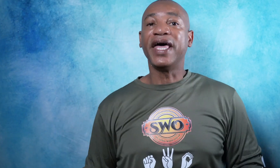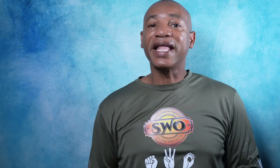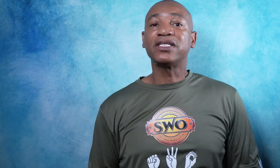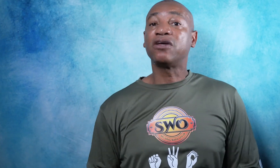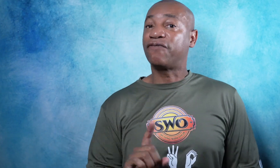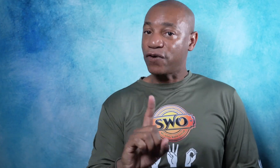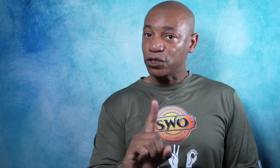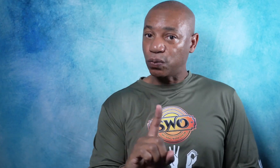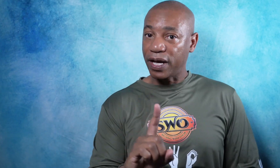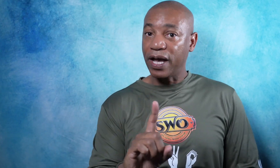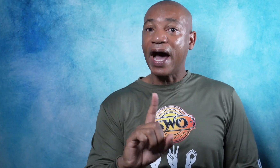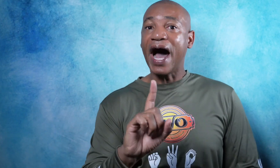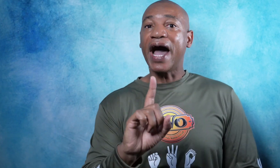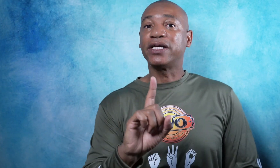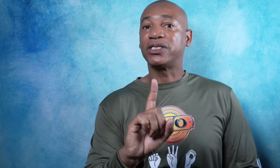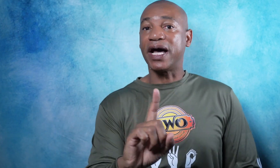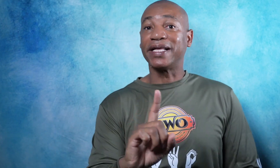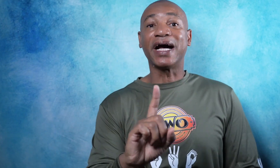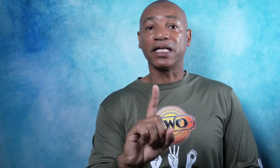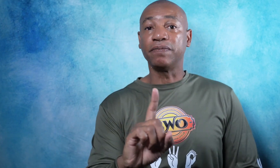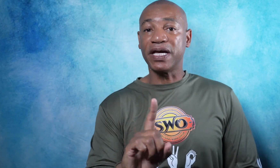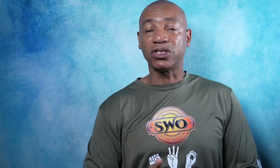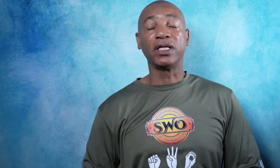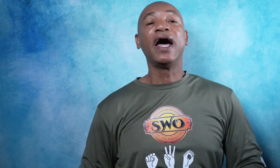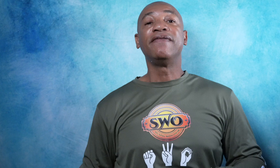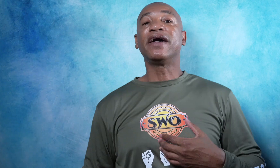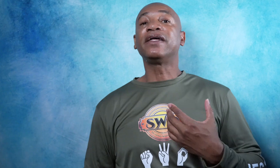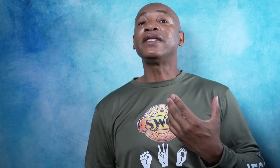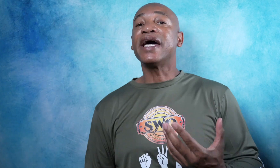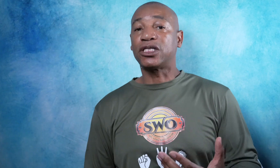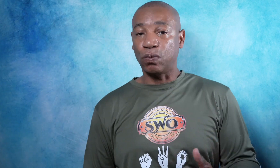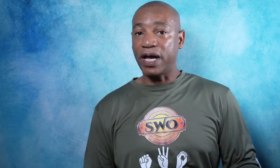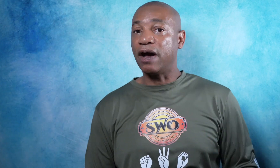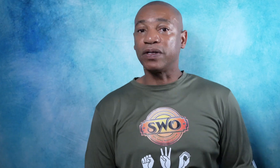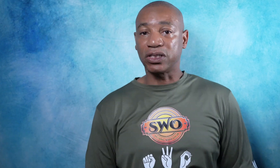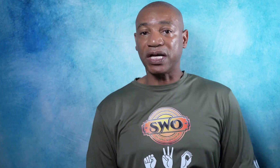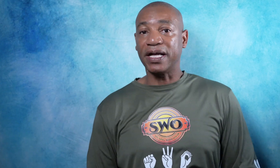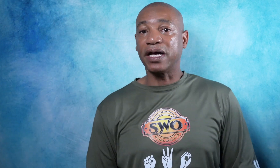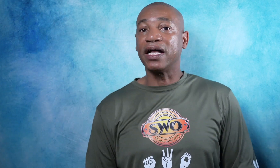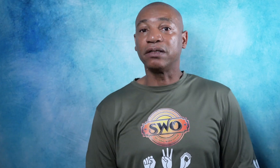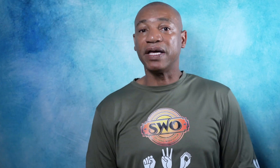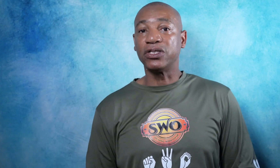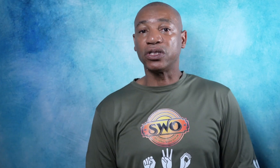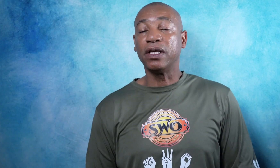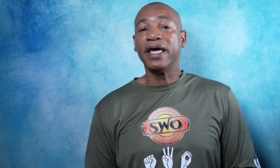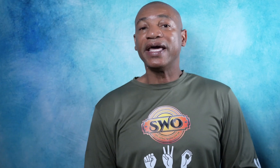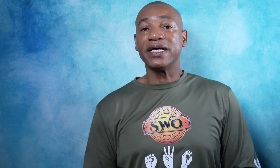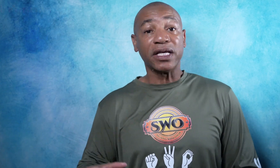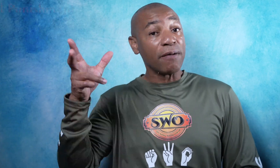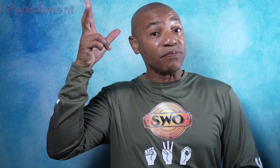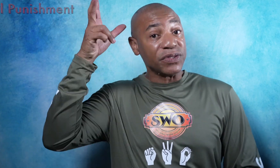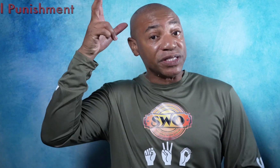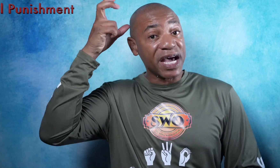That is the first way I sign condemnation. Now the next way I'm going to sign condemnation is